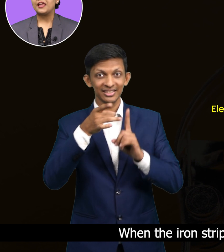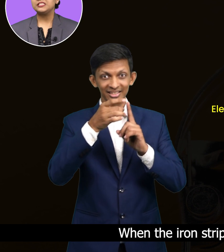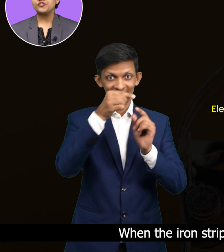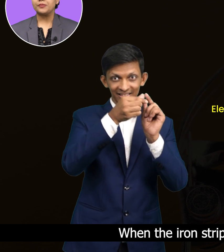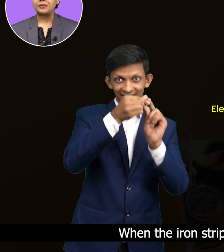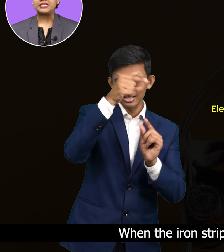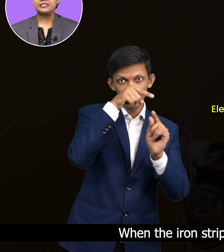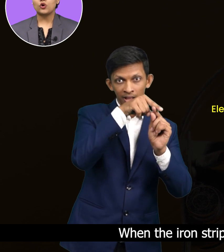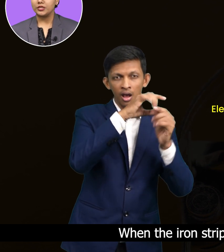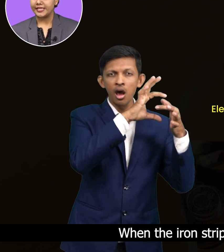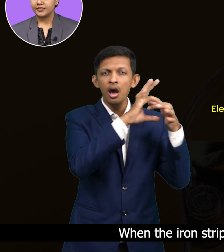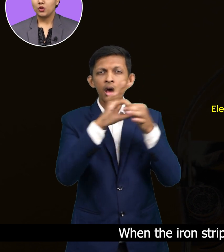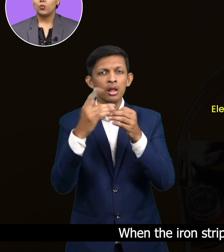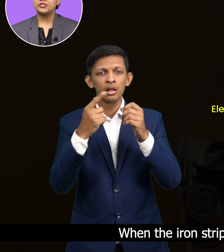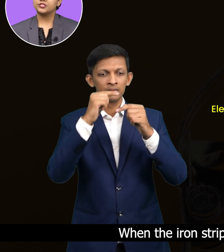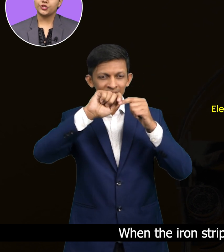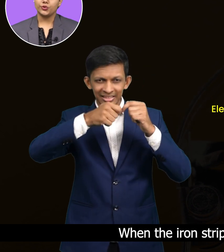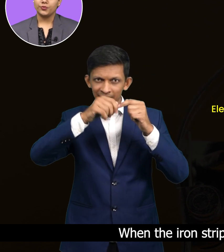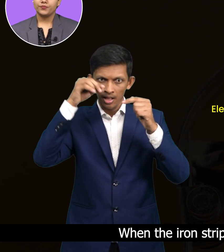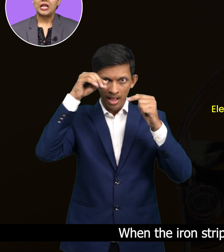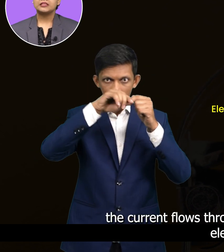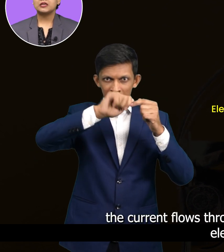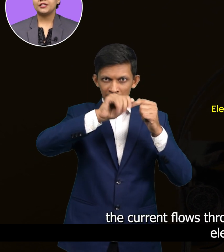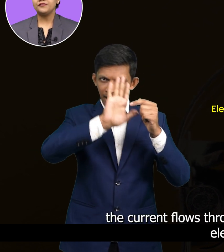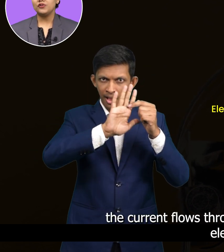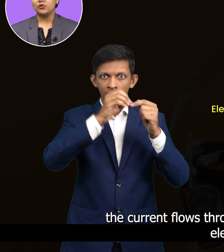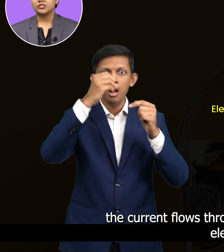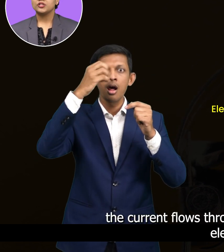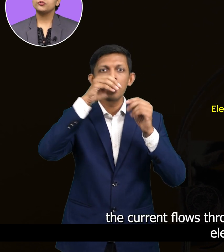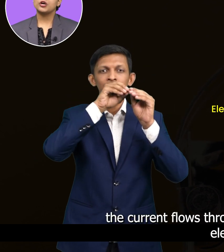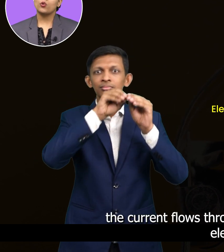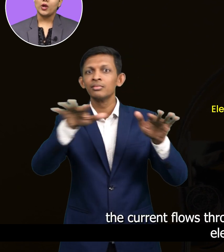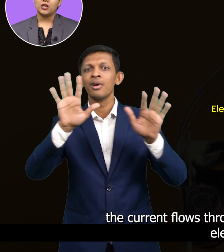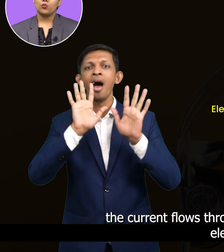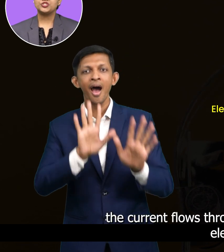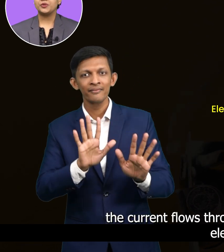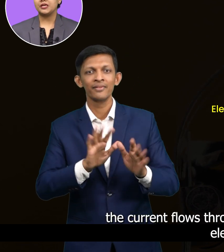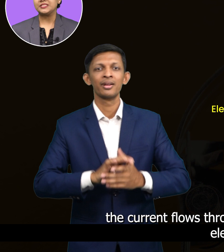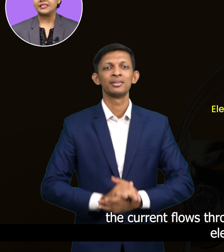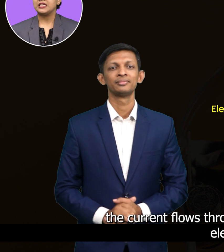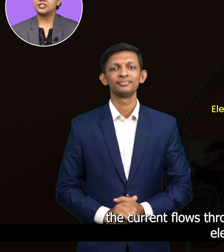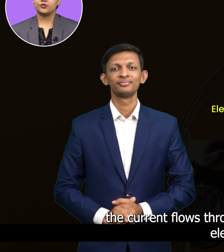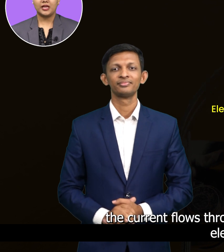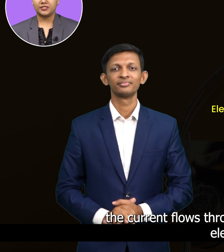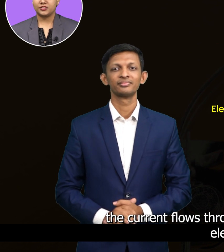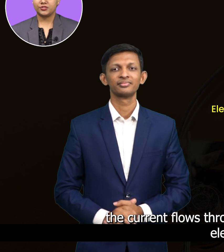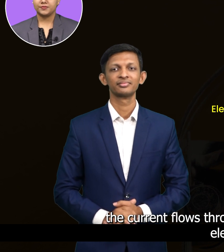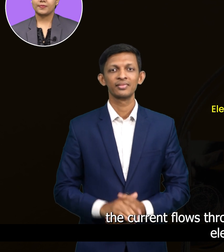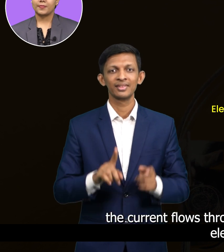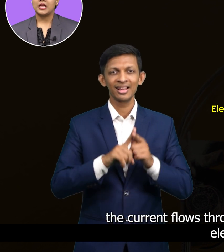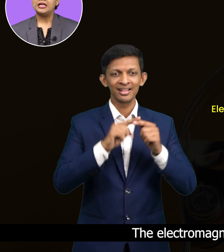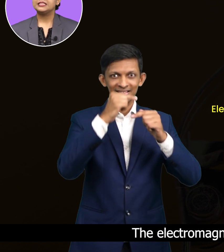When the iron strip is in contact with the screw, the current flows through the coil, which becomes an